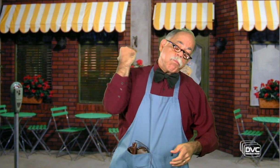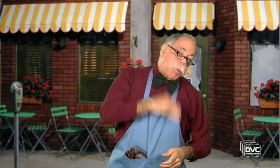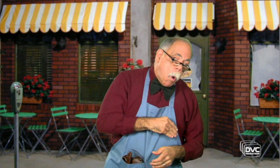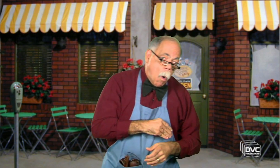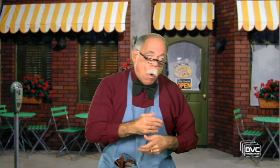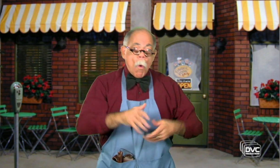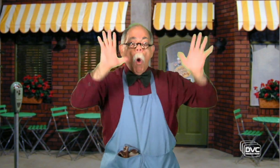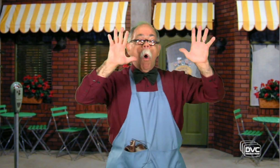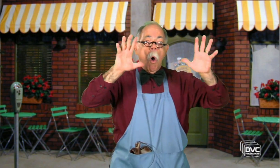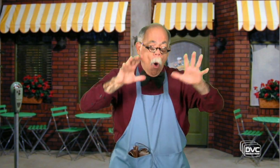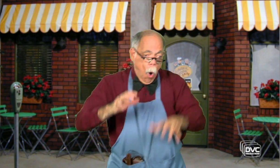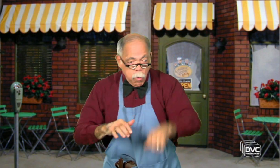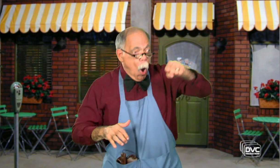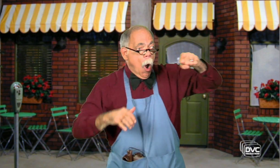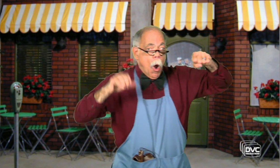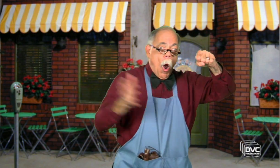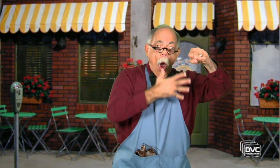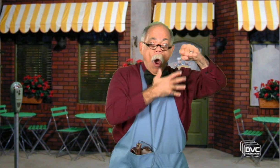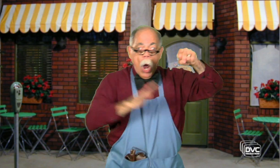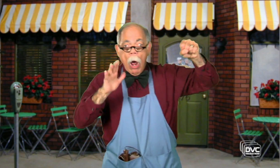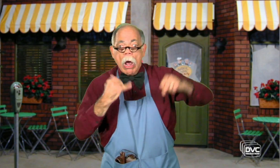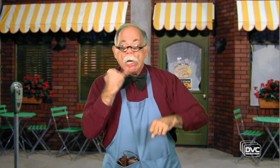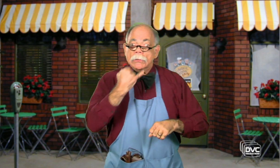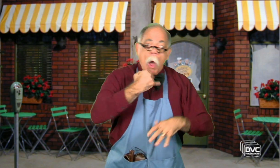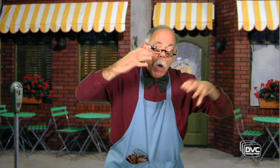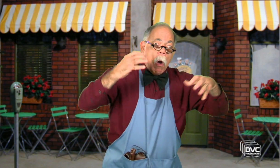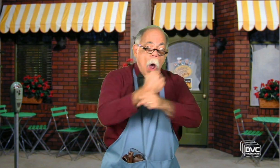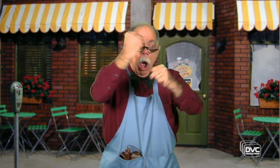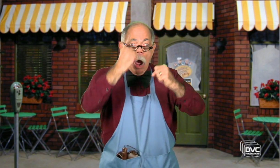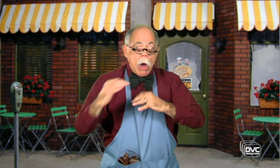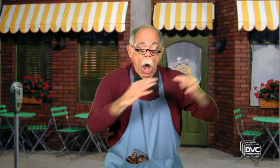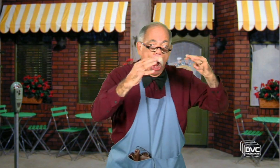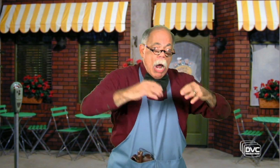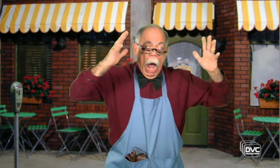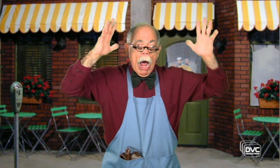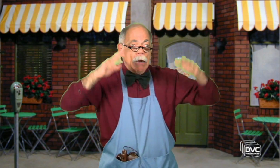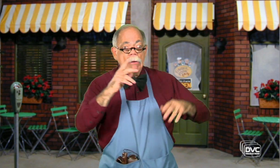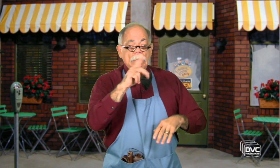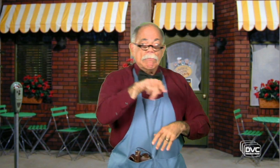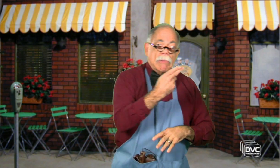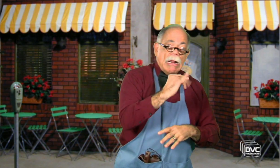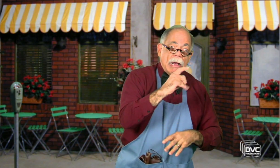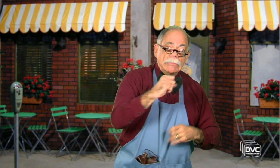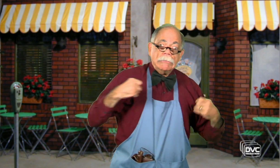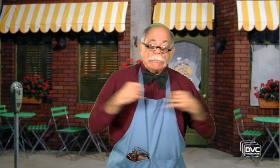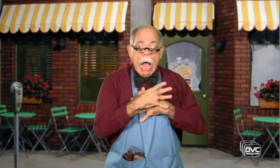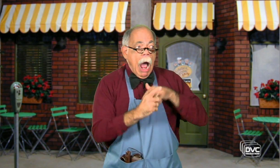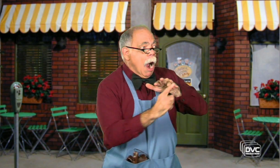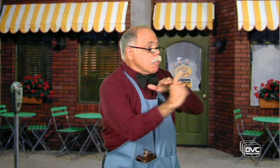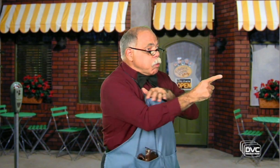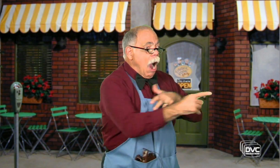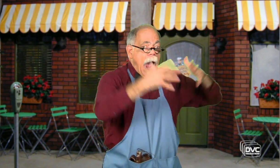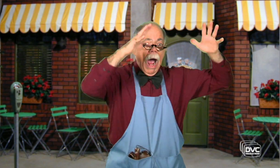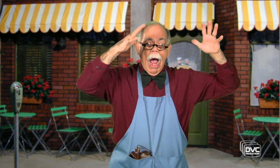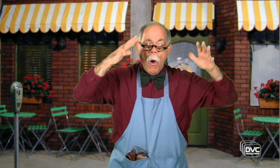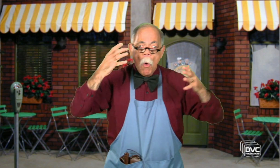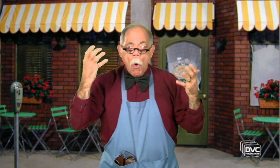and cut his head off. David held his head up for all to see. Israel had won. The Philistines were frightened and they all ran